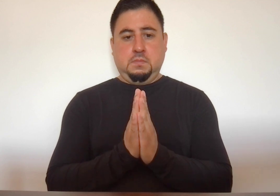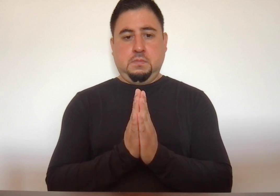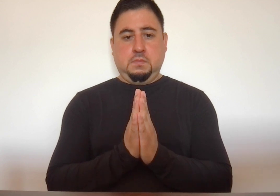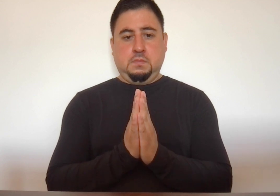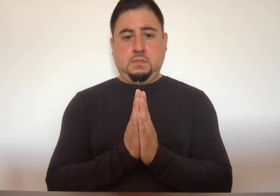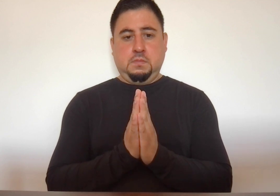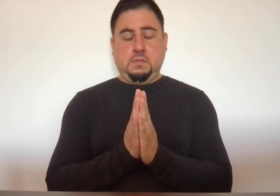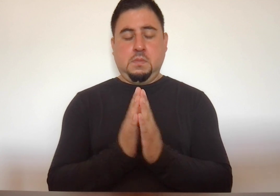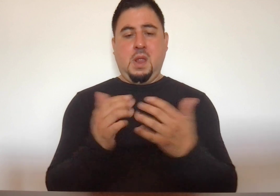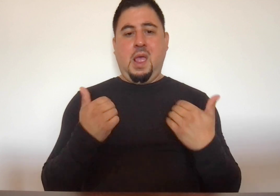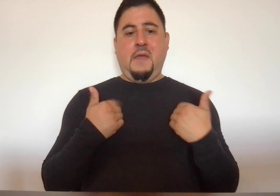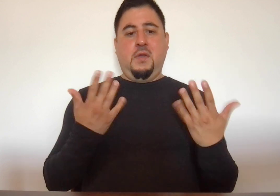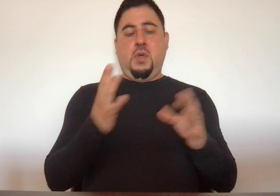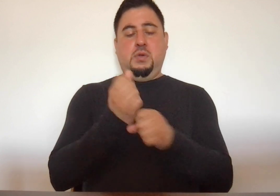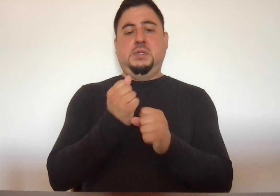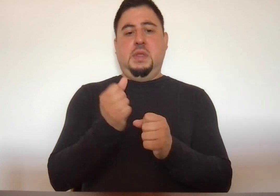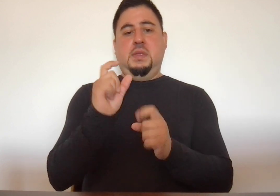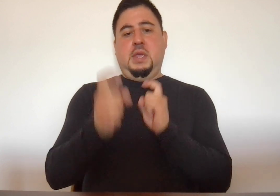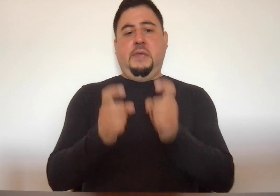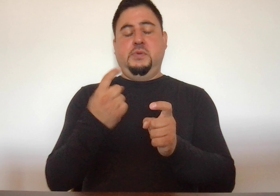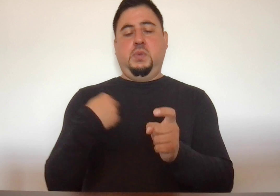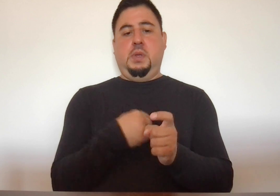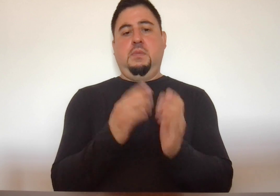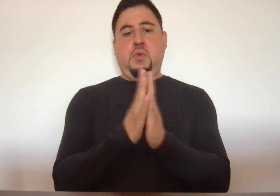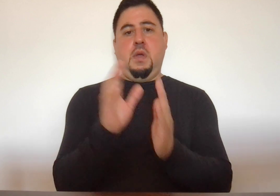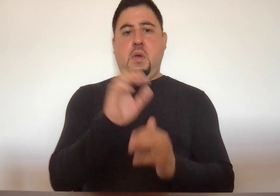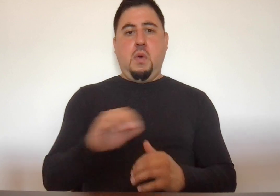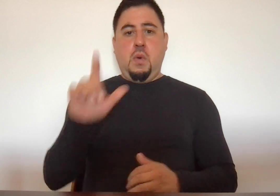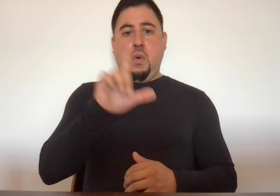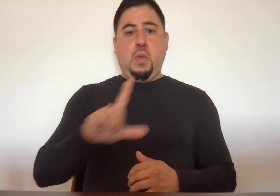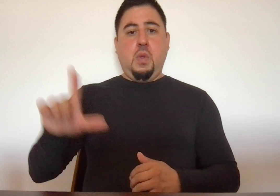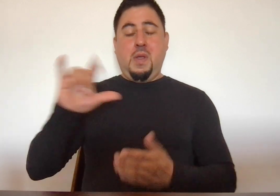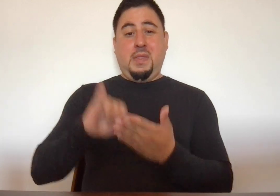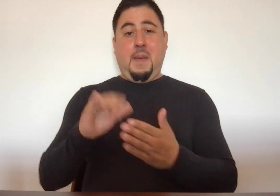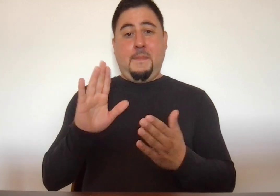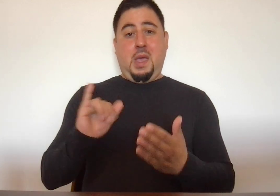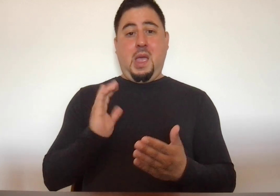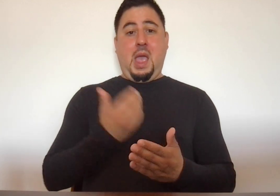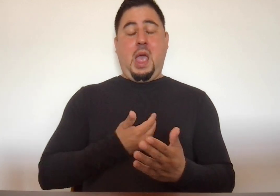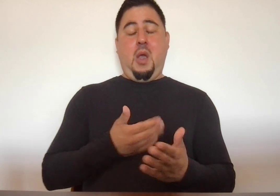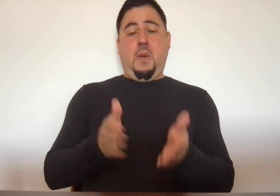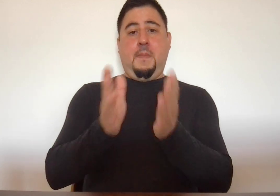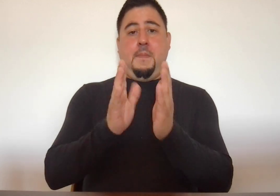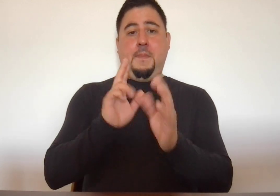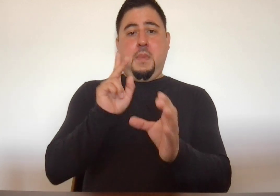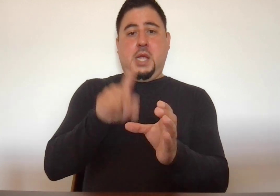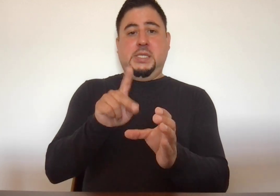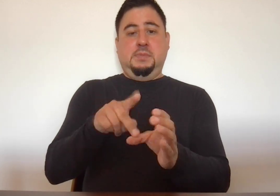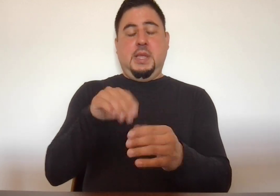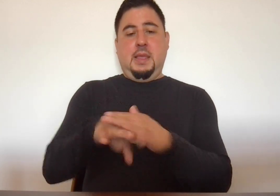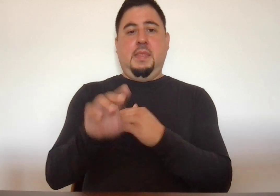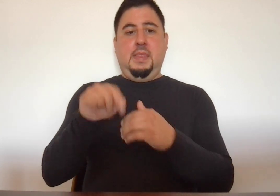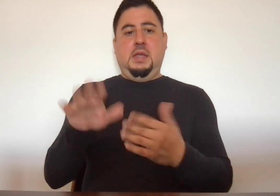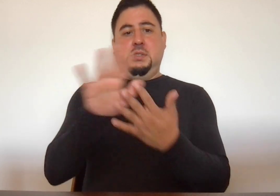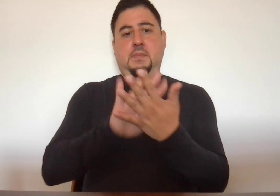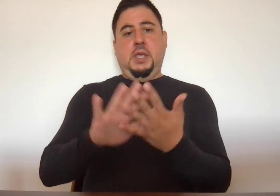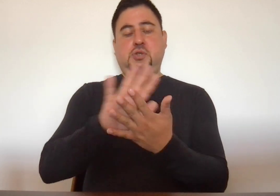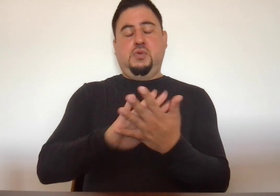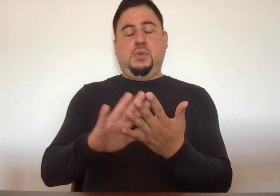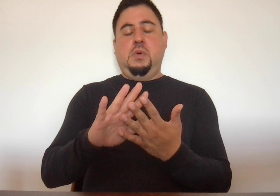Having received these gifts, we pray, O Lord, that by our participation in this mystery, its